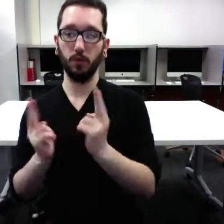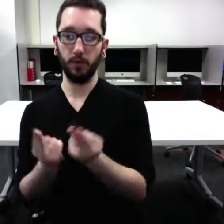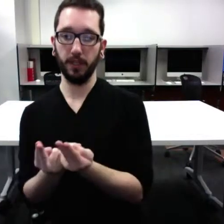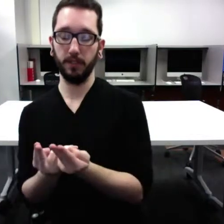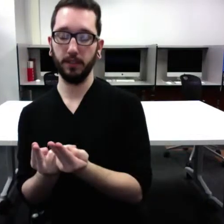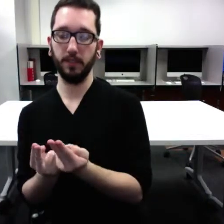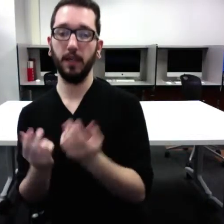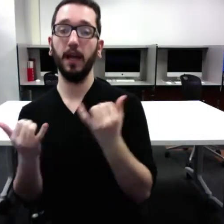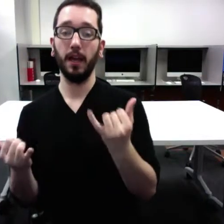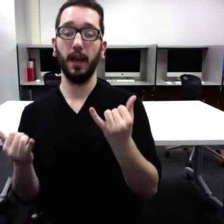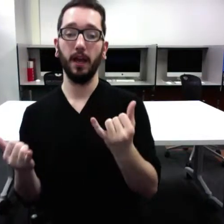term